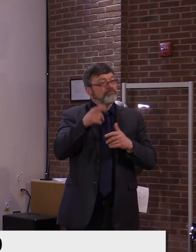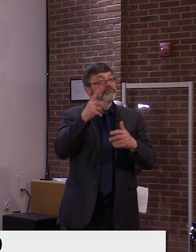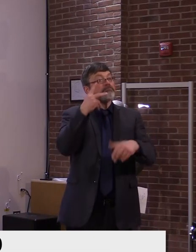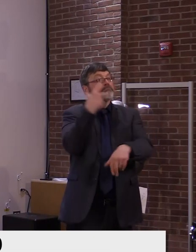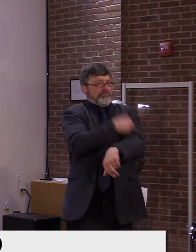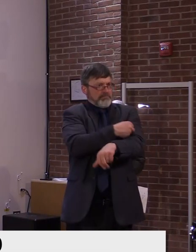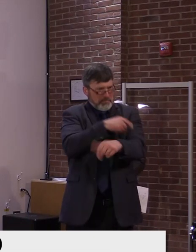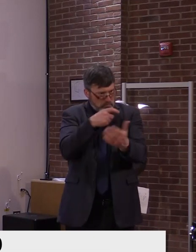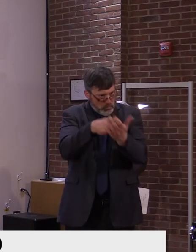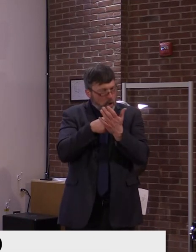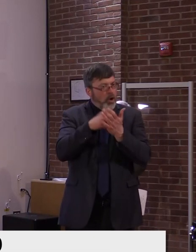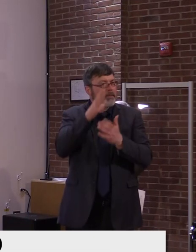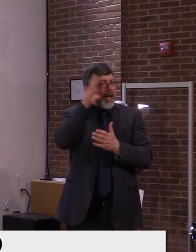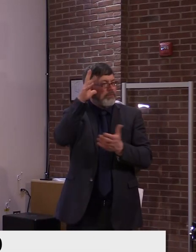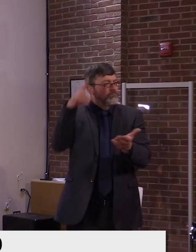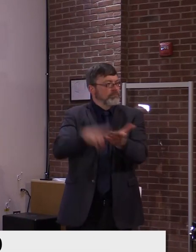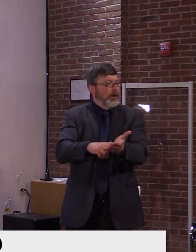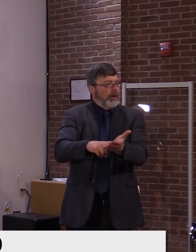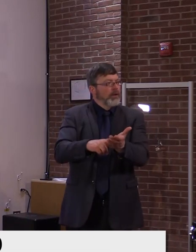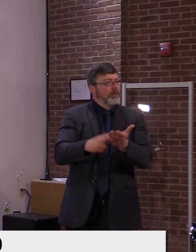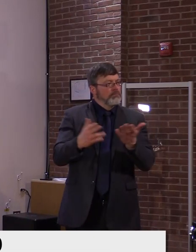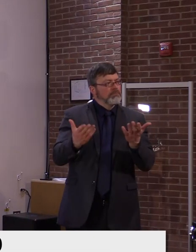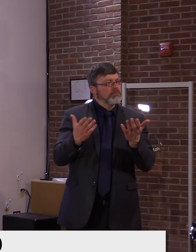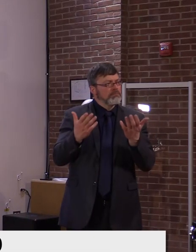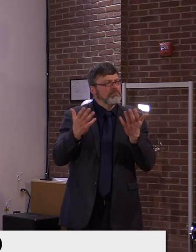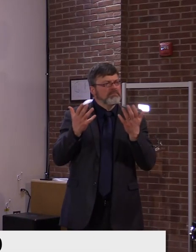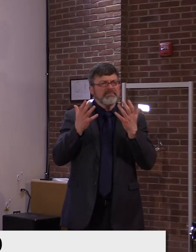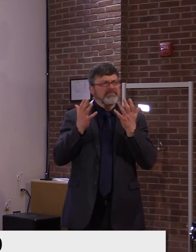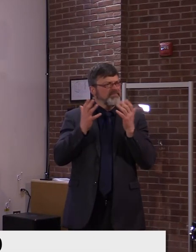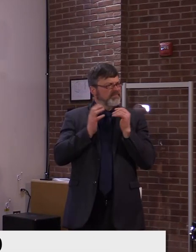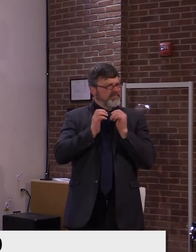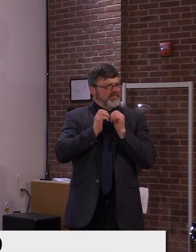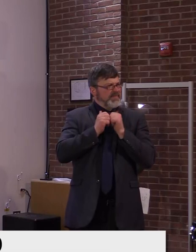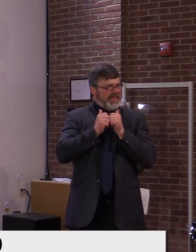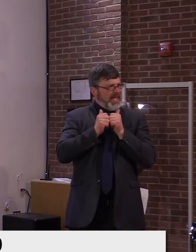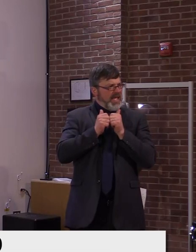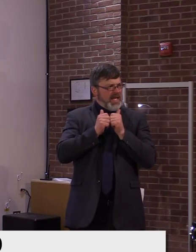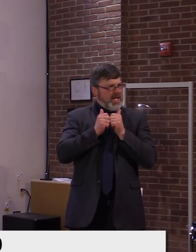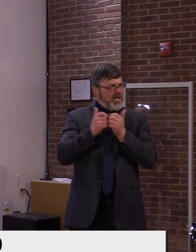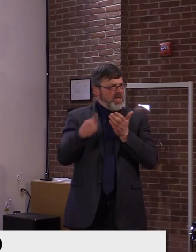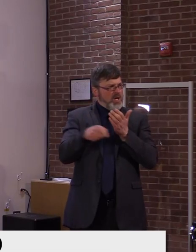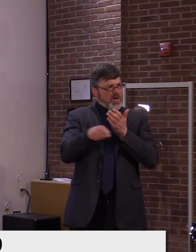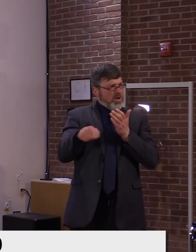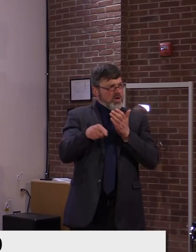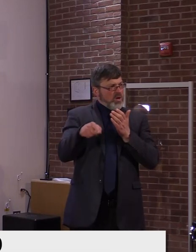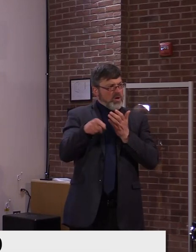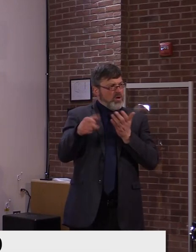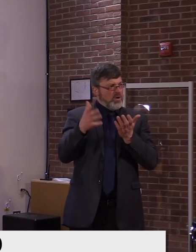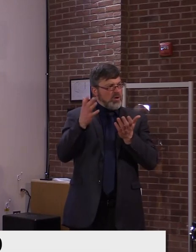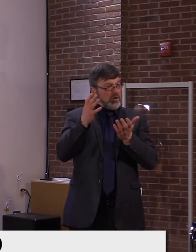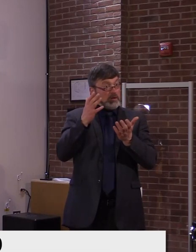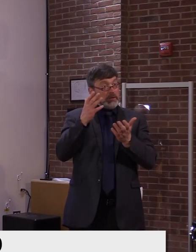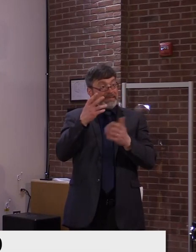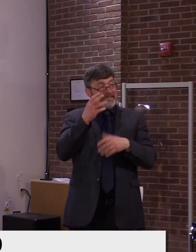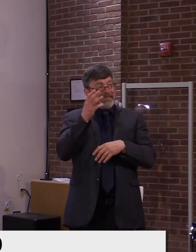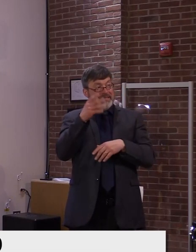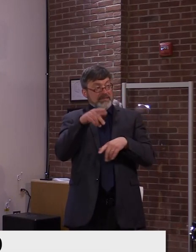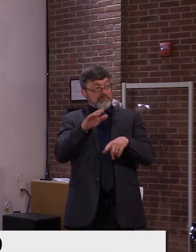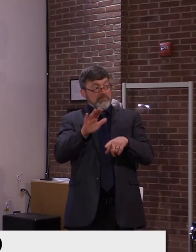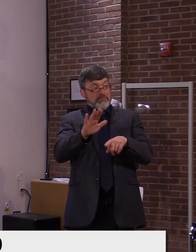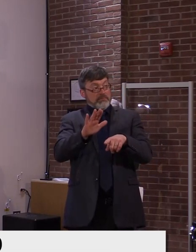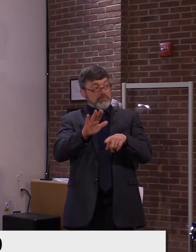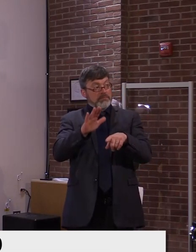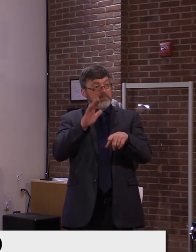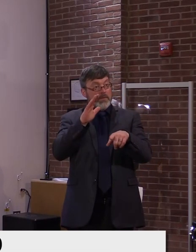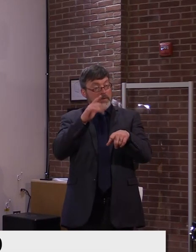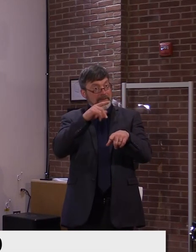that 16 or 17 or however year old get some help and get the, get their appointment made